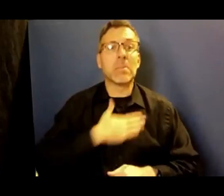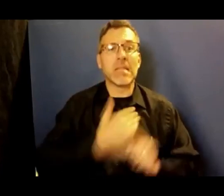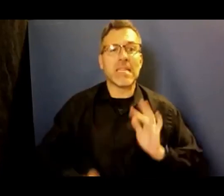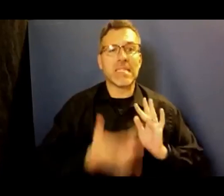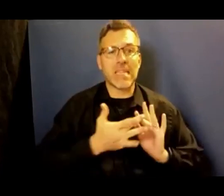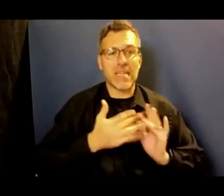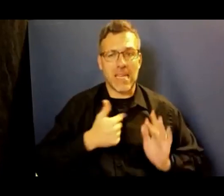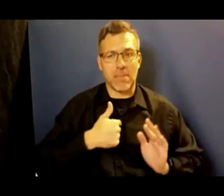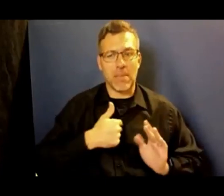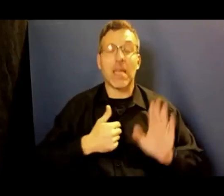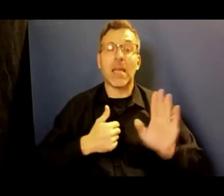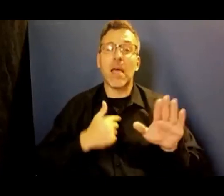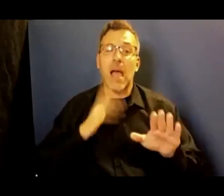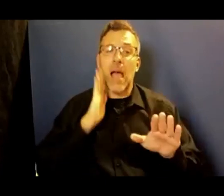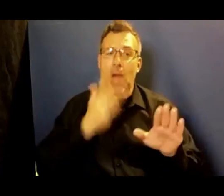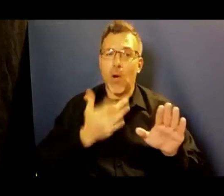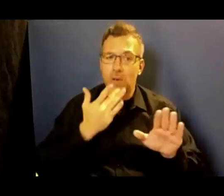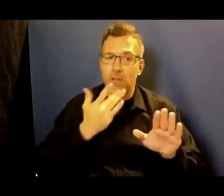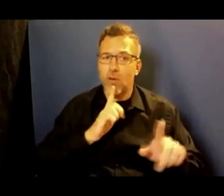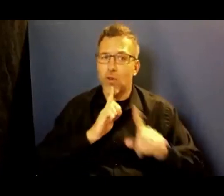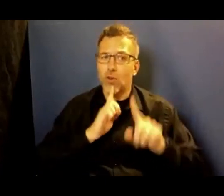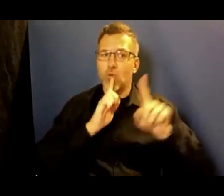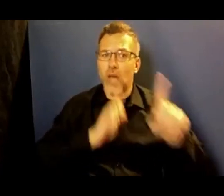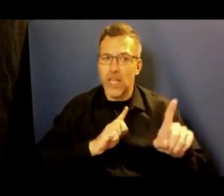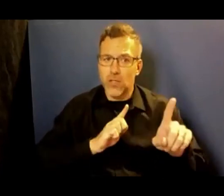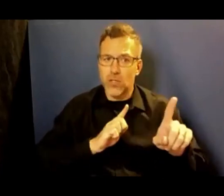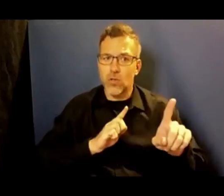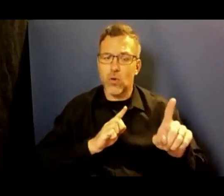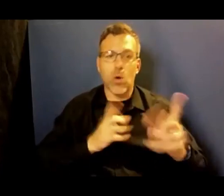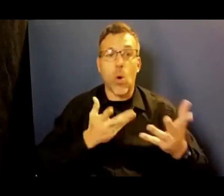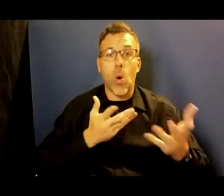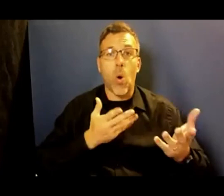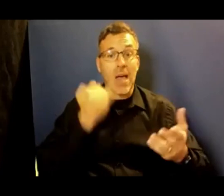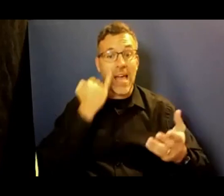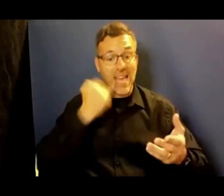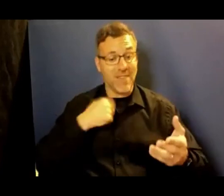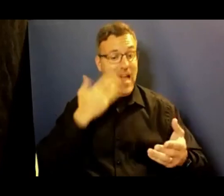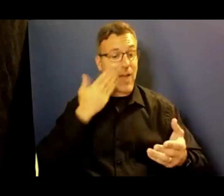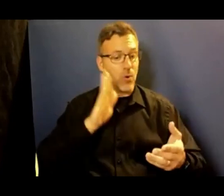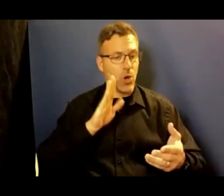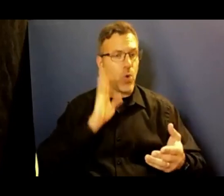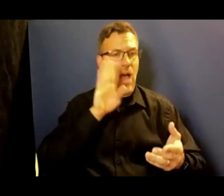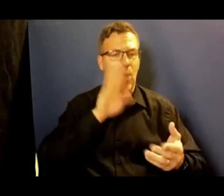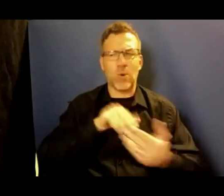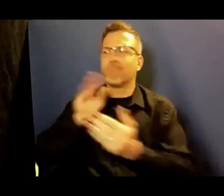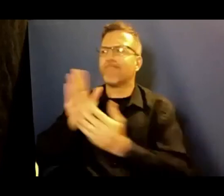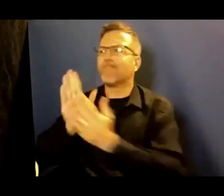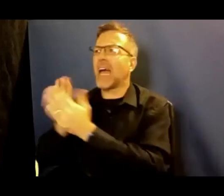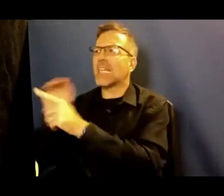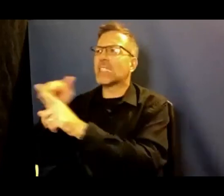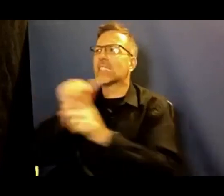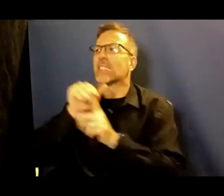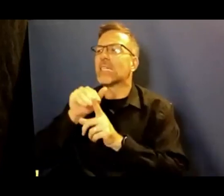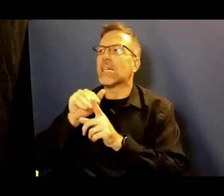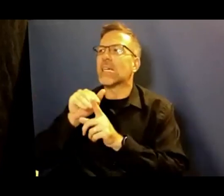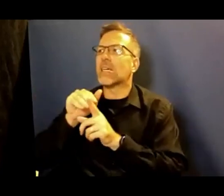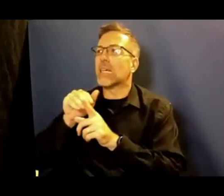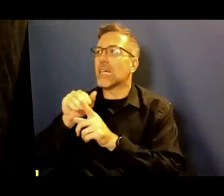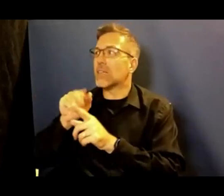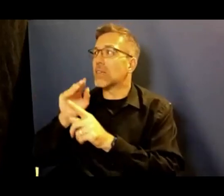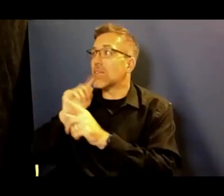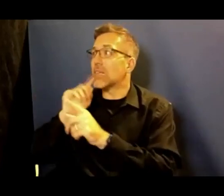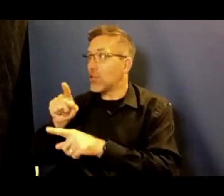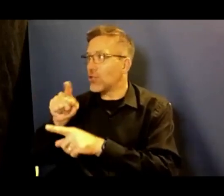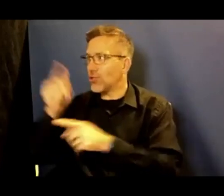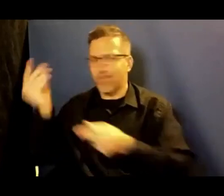would rather answer your question or find the person who knows the answer. I won't pretend if I don't,